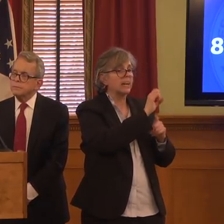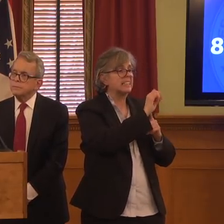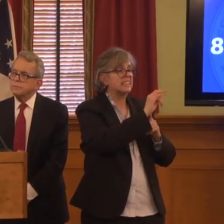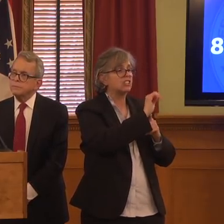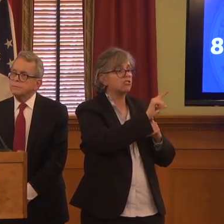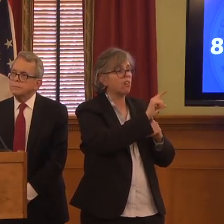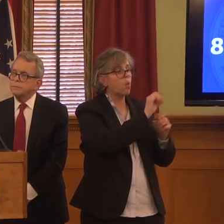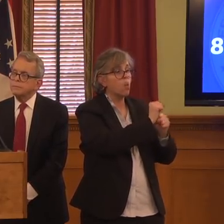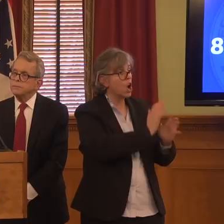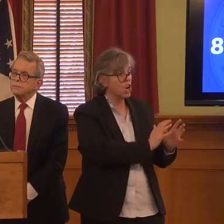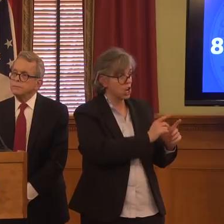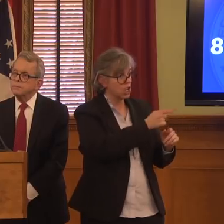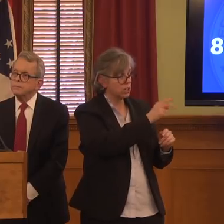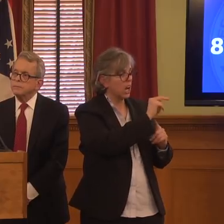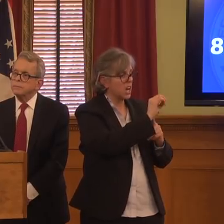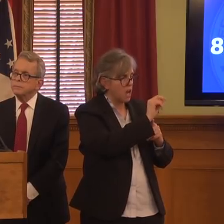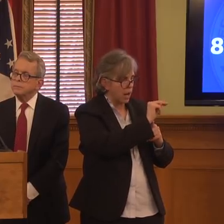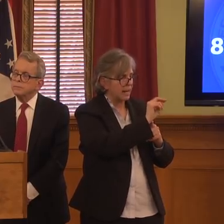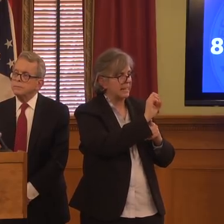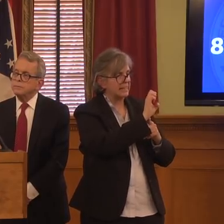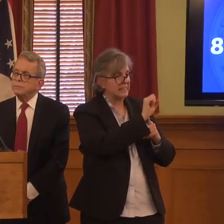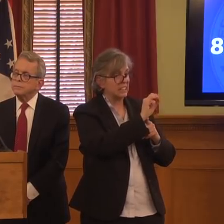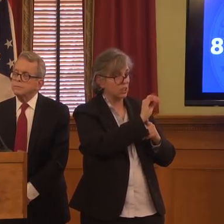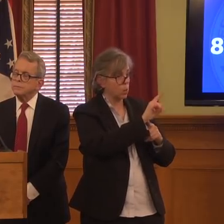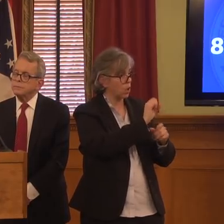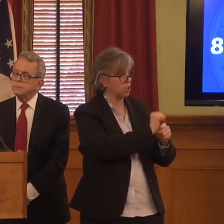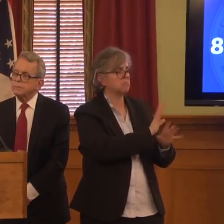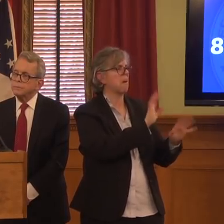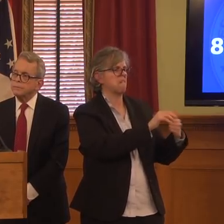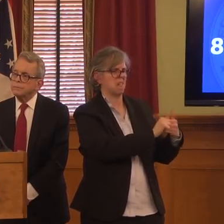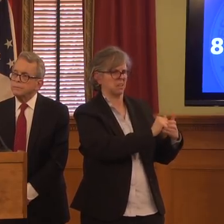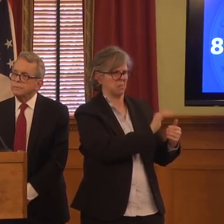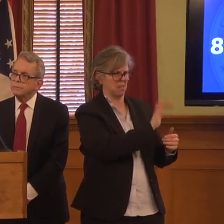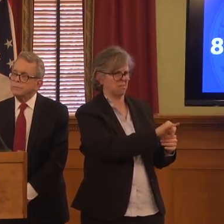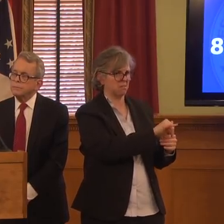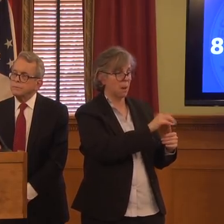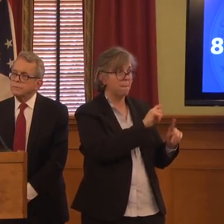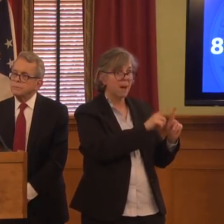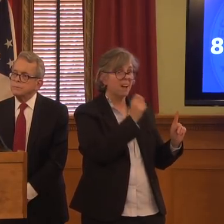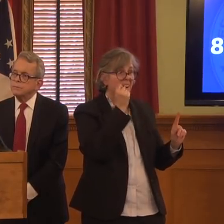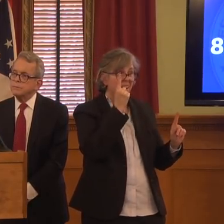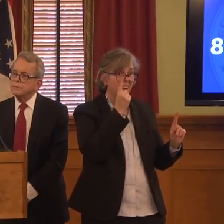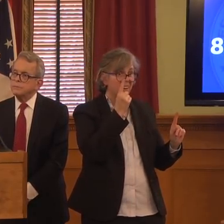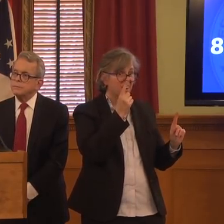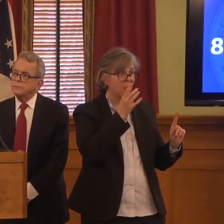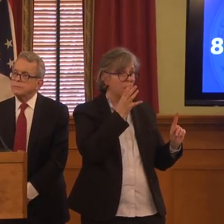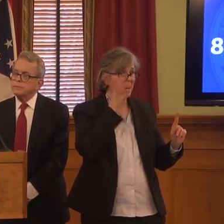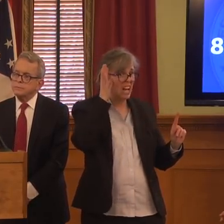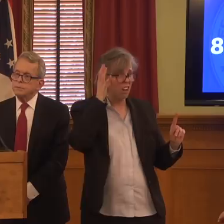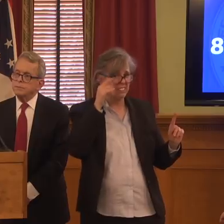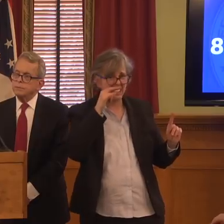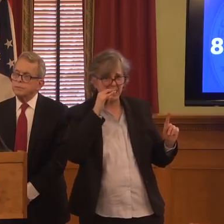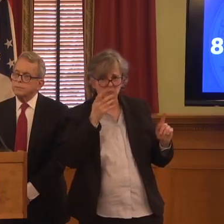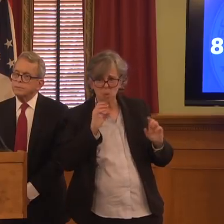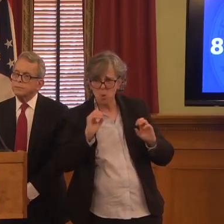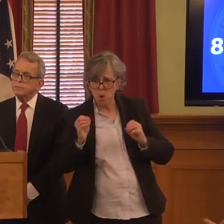home. You can help make meals. We have wonderful backpack programs that are often when kids are